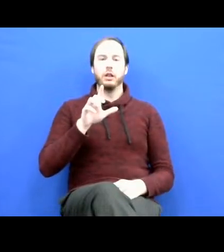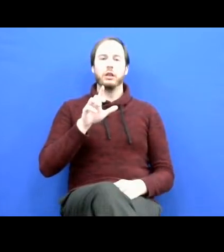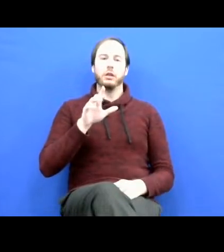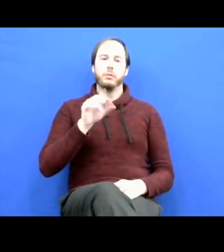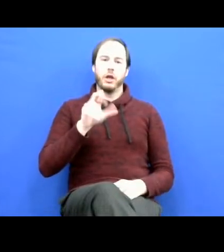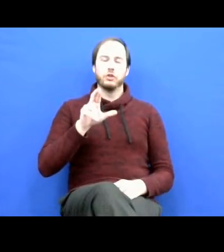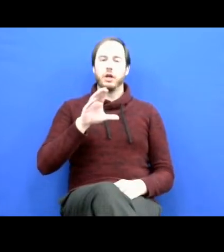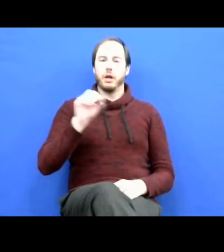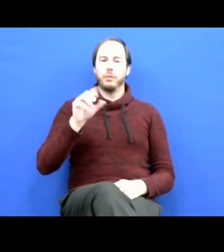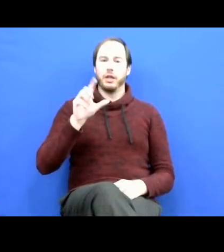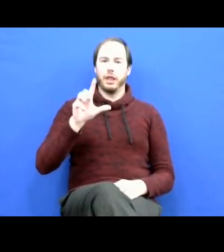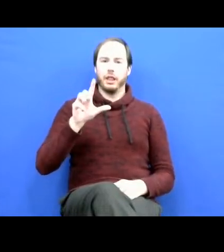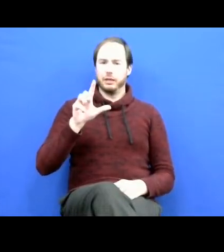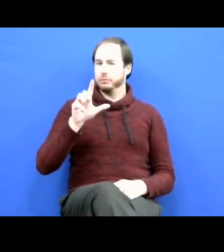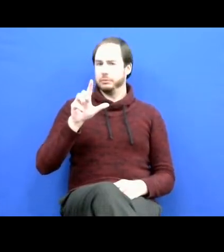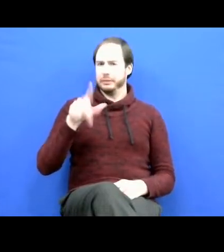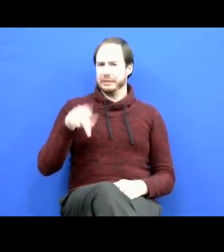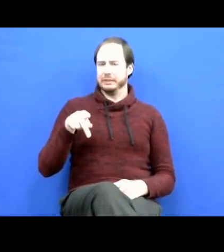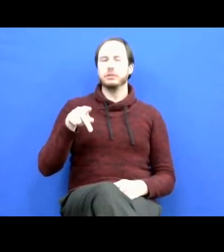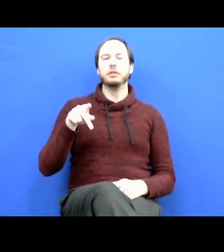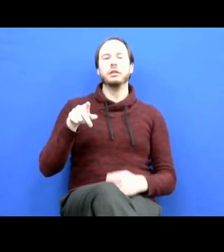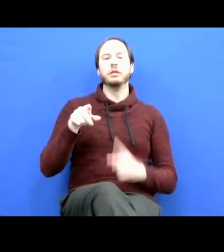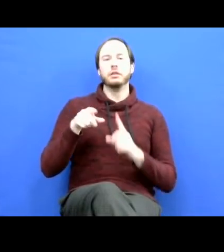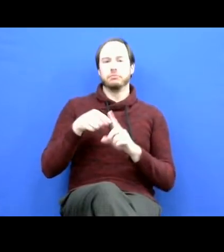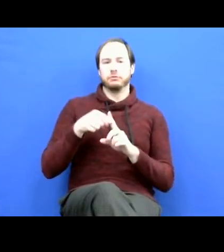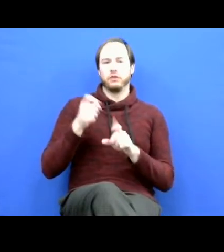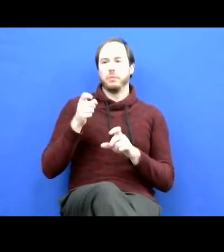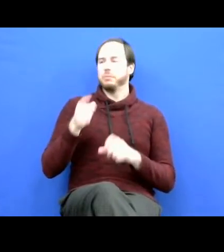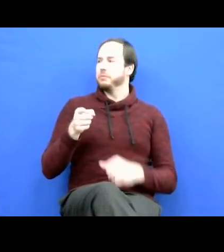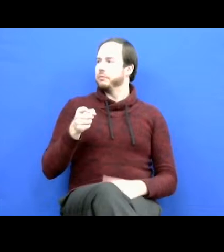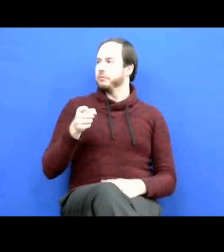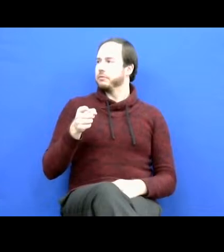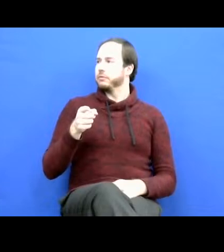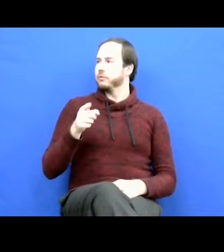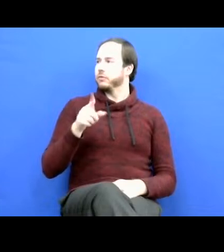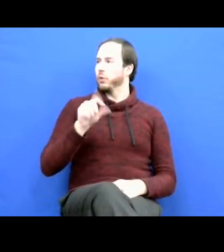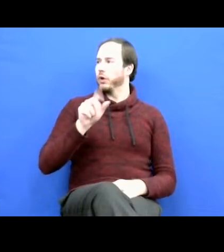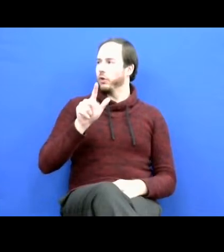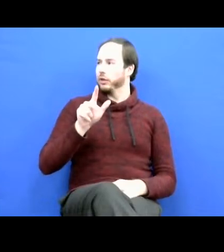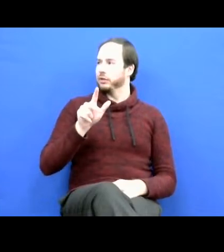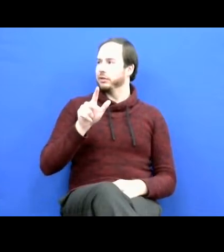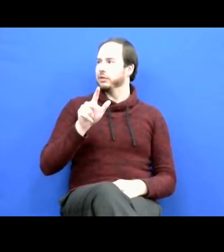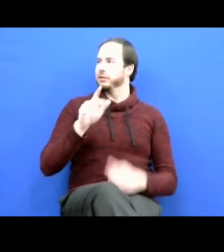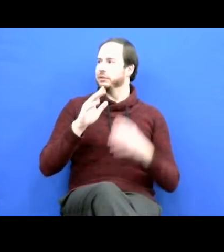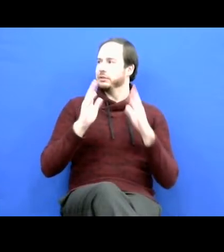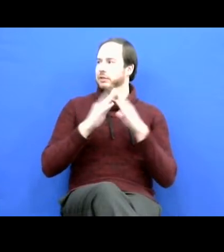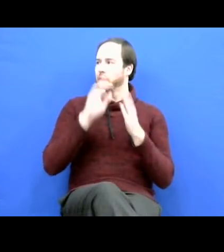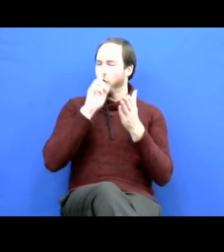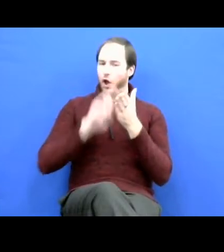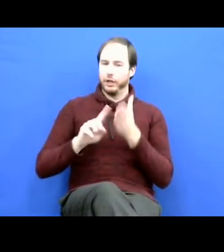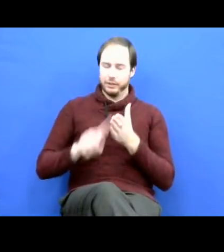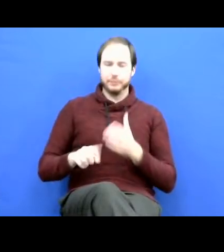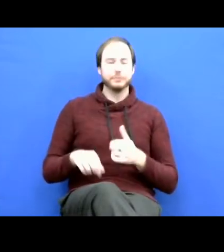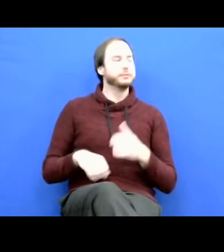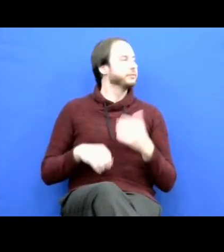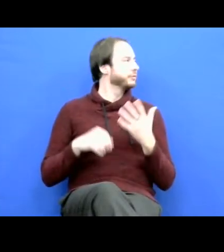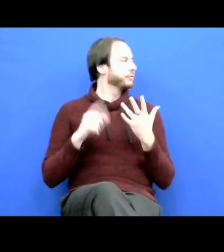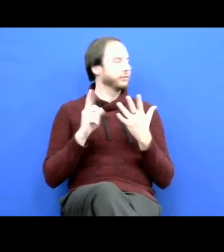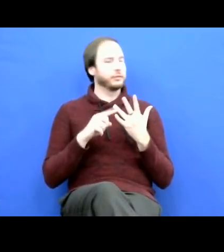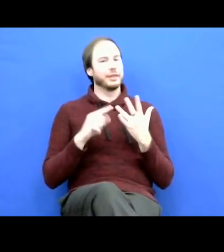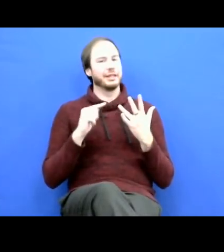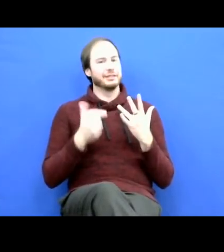the 2023 town audits. Second. Any comments, questions, discussion? I was